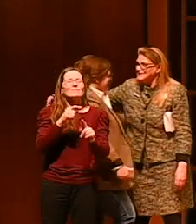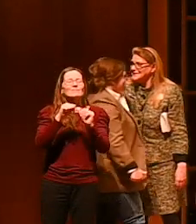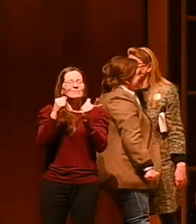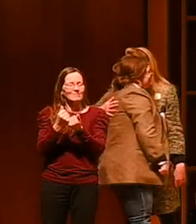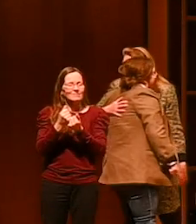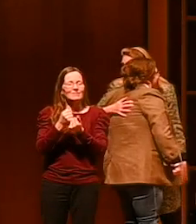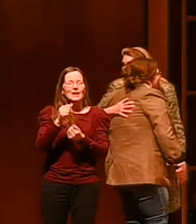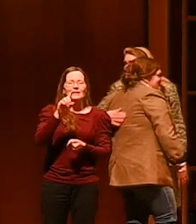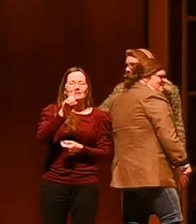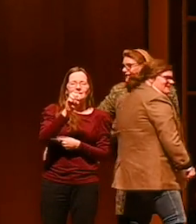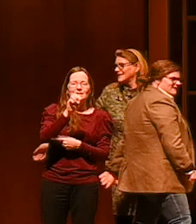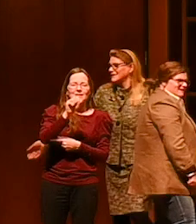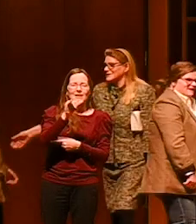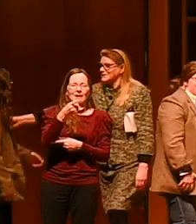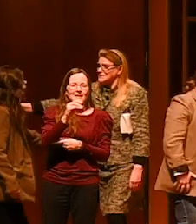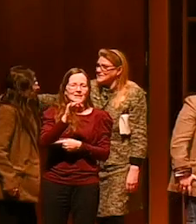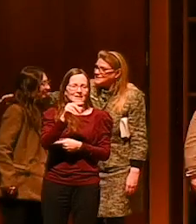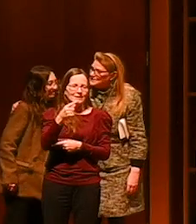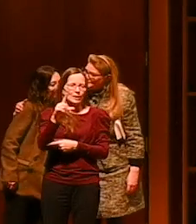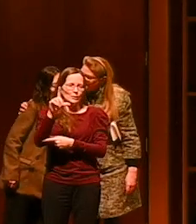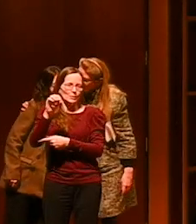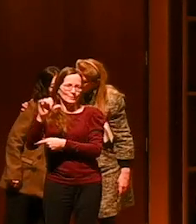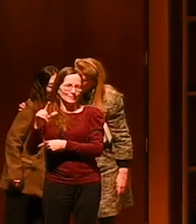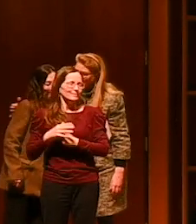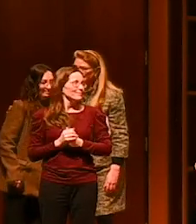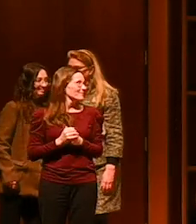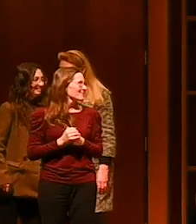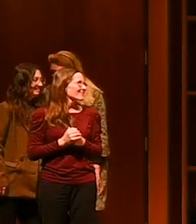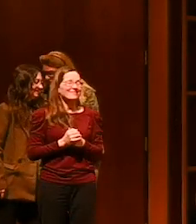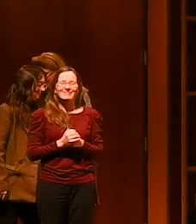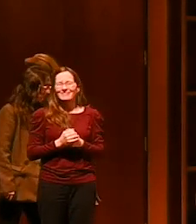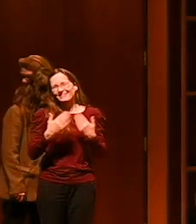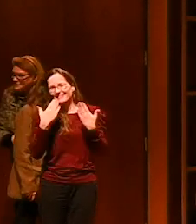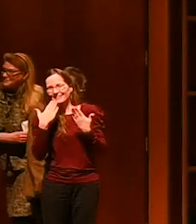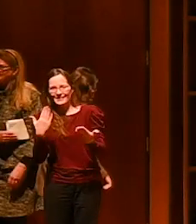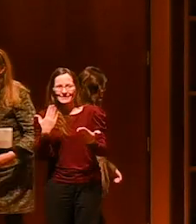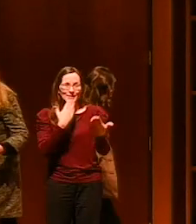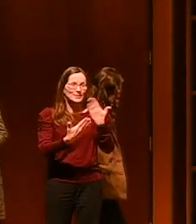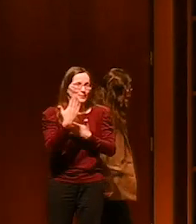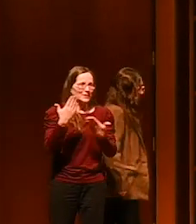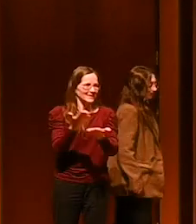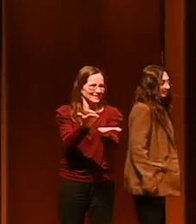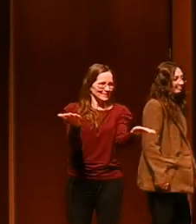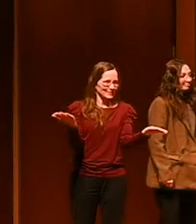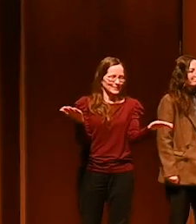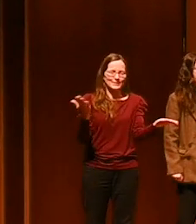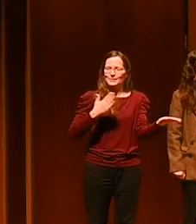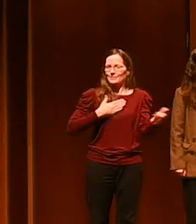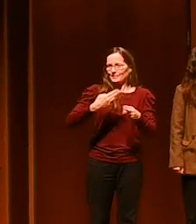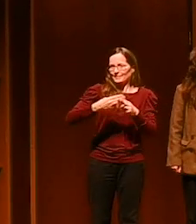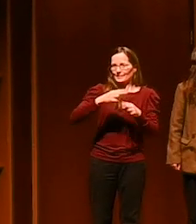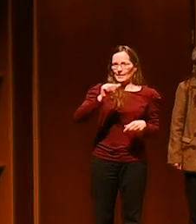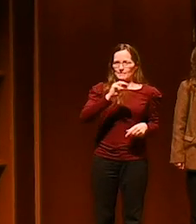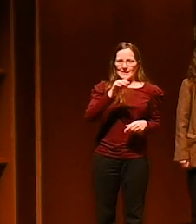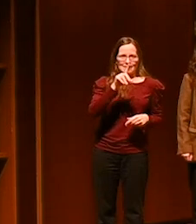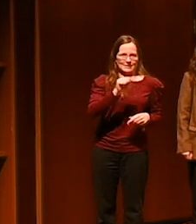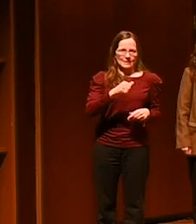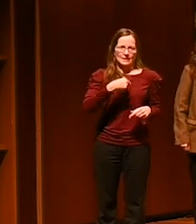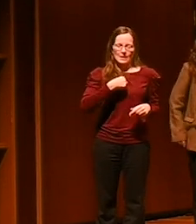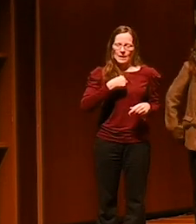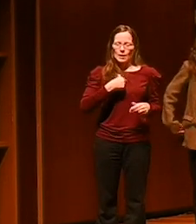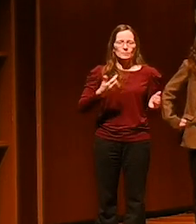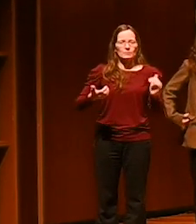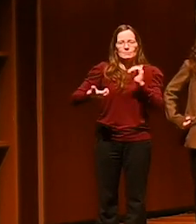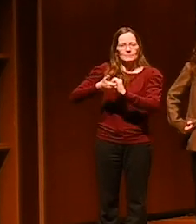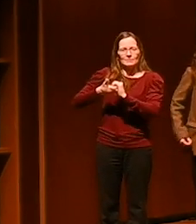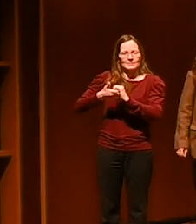Thank you so much, and good morning to all of you. My name is Amanda Golden. I'm the co-founder and managing